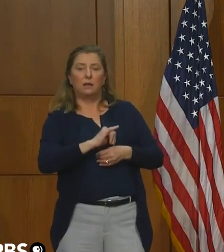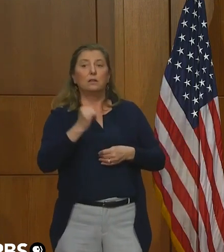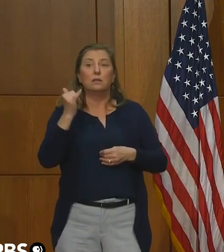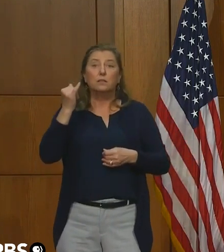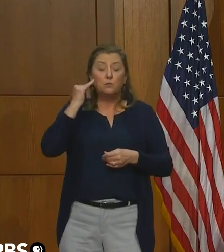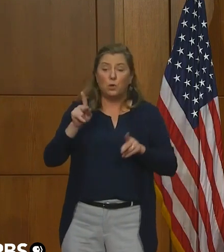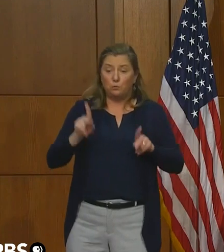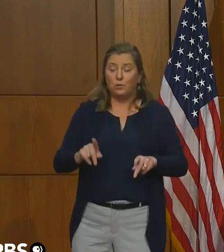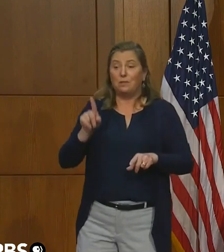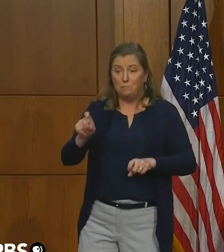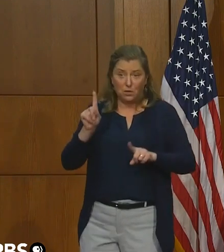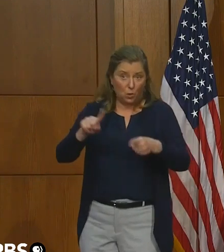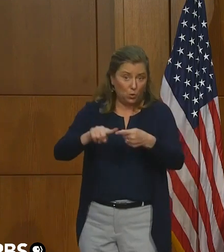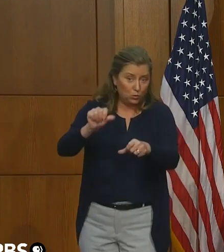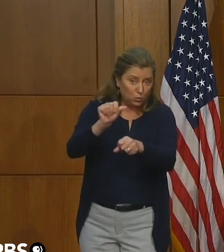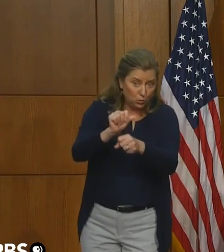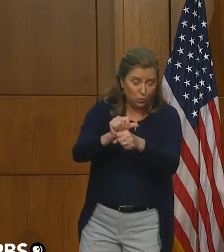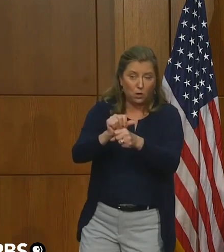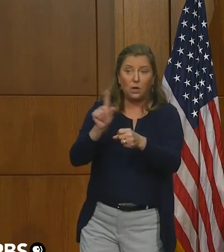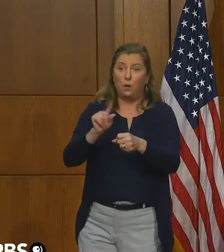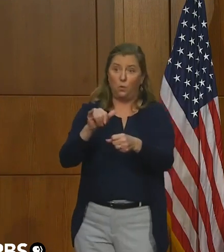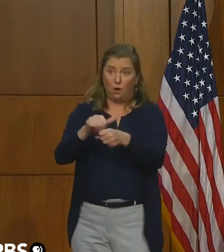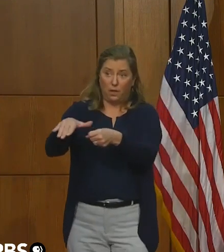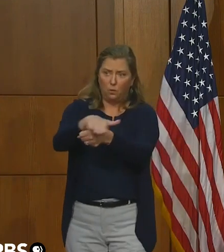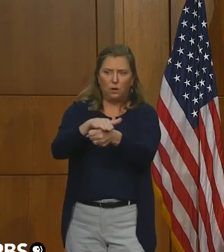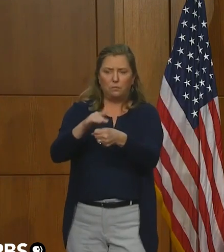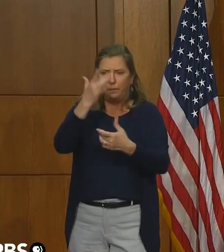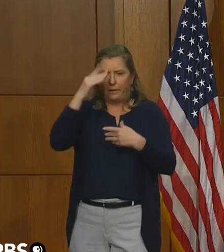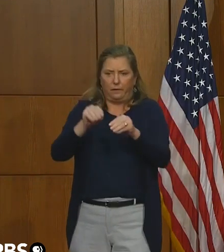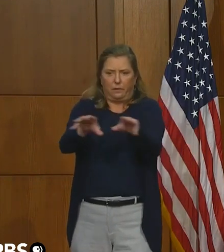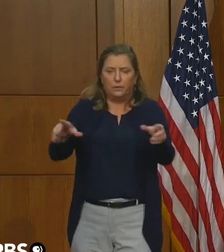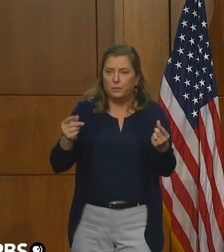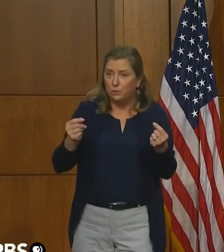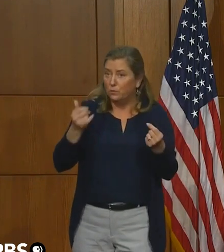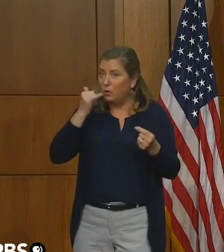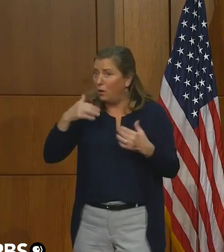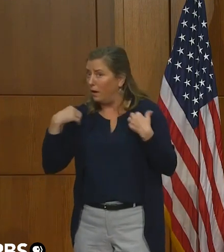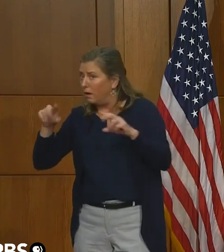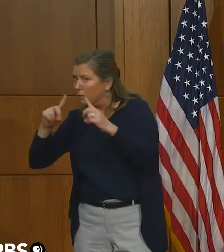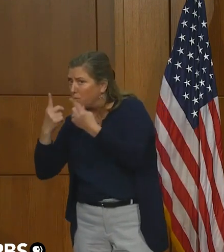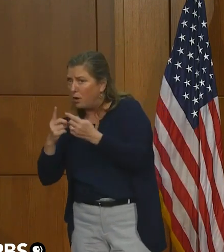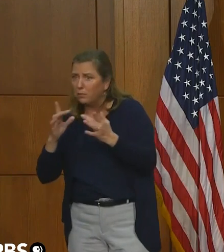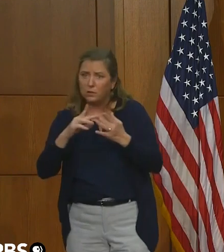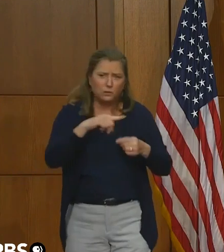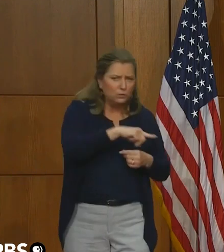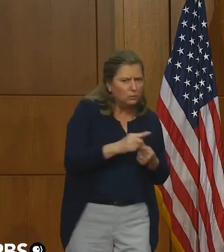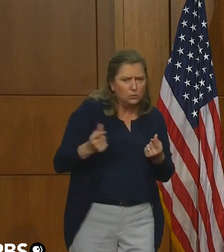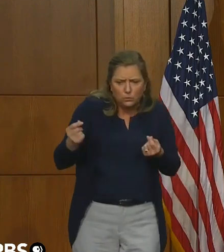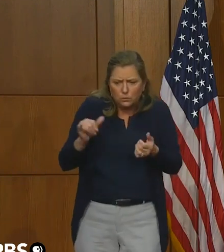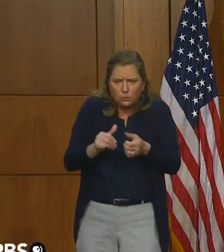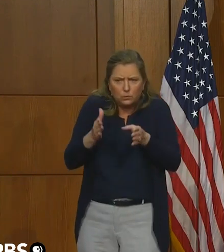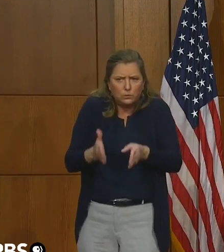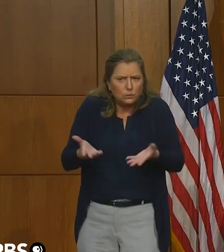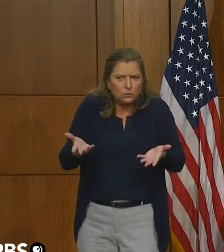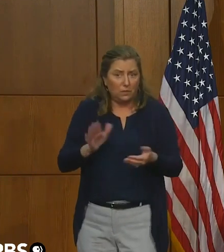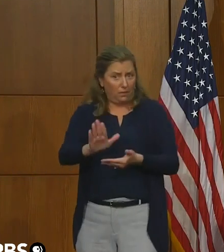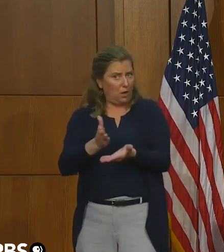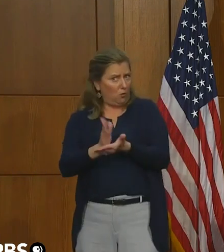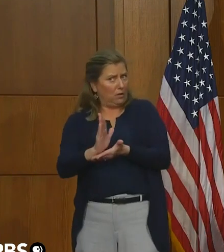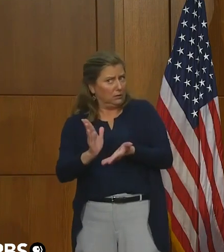work and there has been maybe an outbreak, what do they do? Do they call the health department? Do they reach your department? Yeah, their